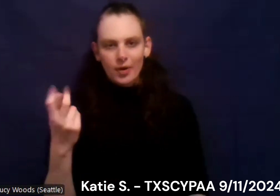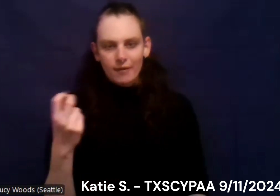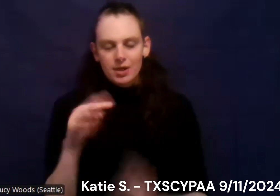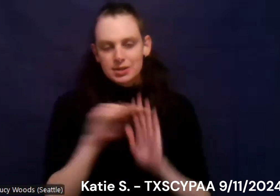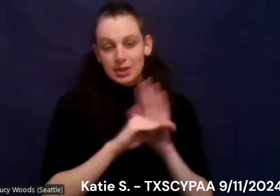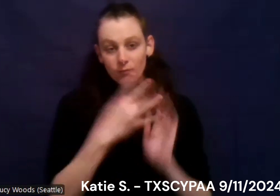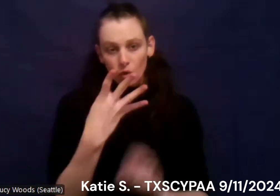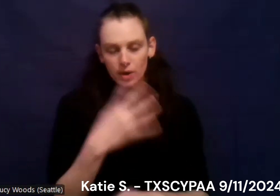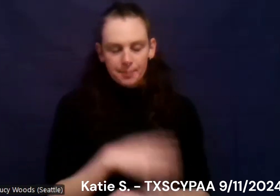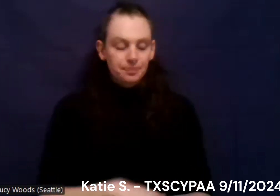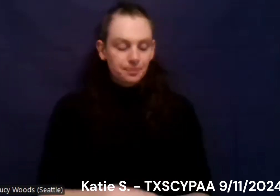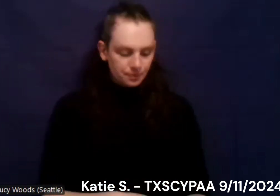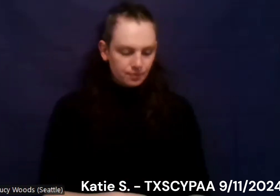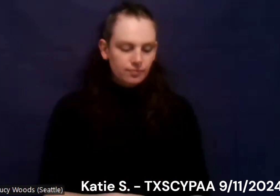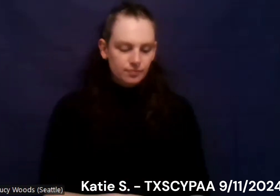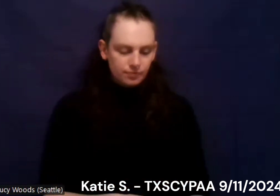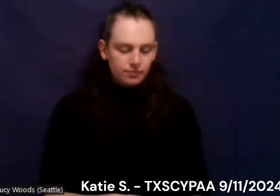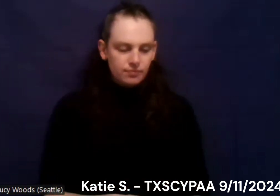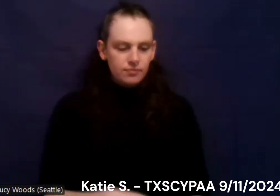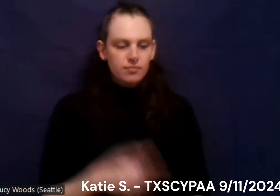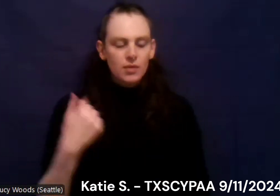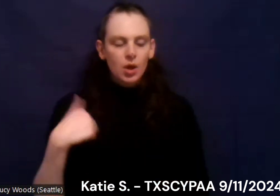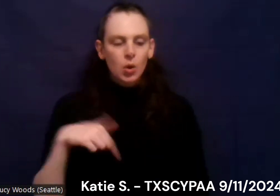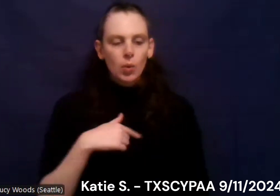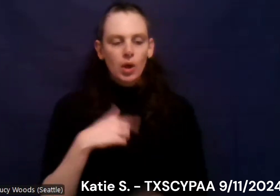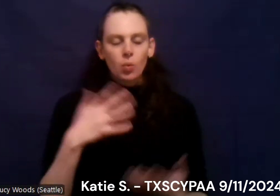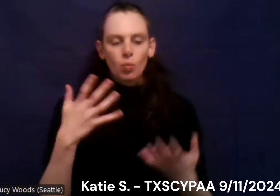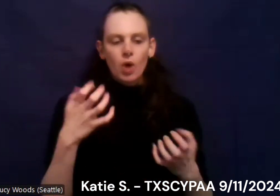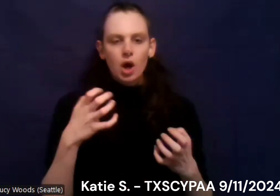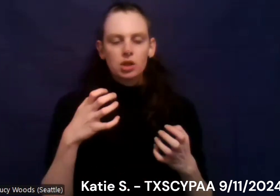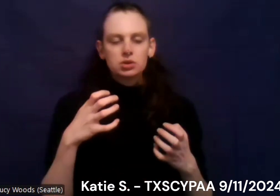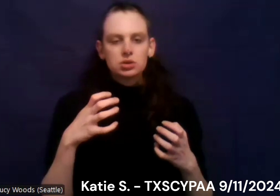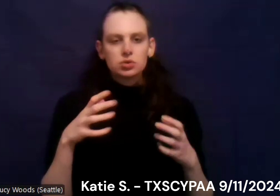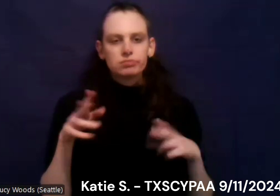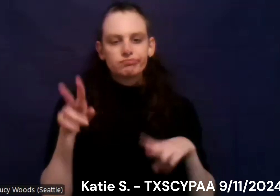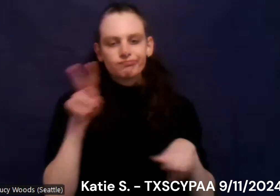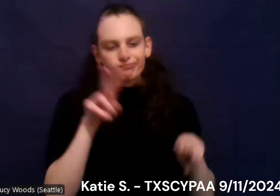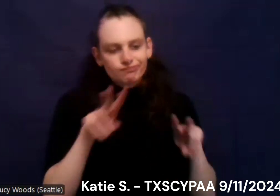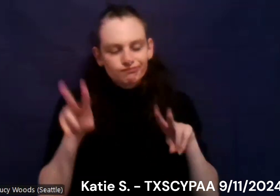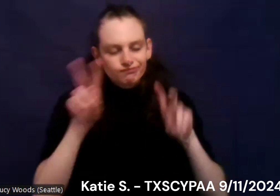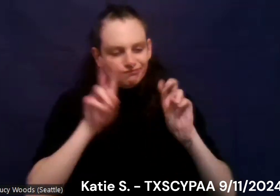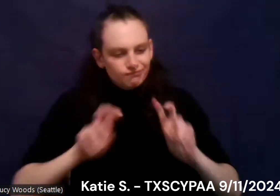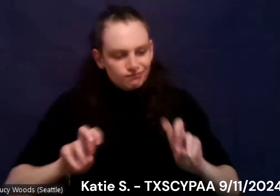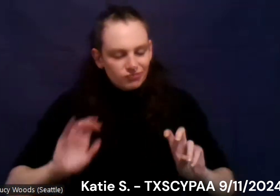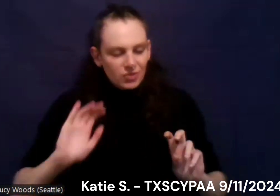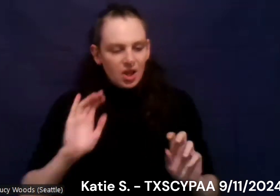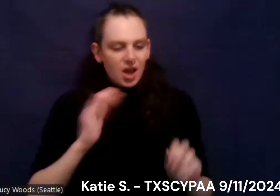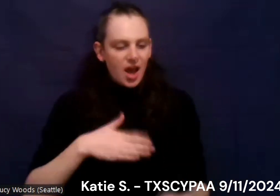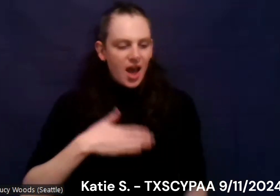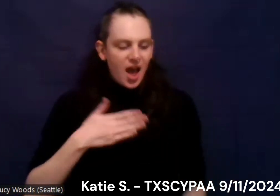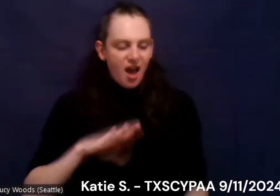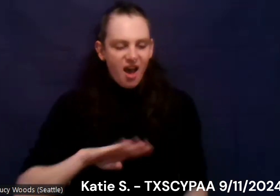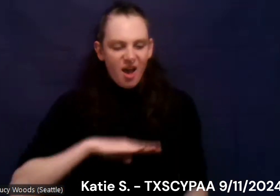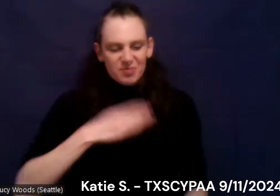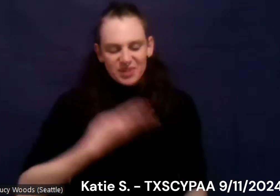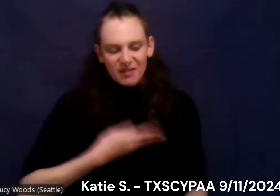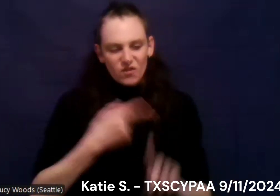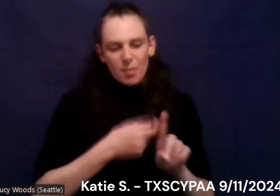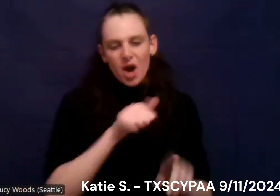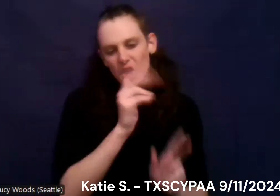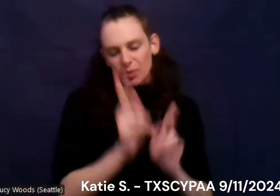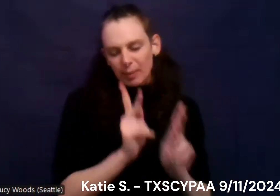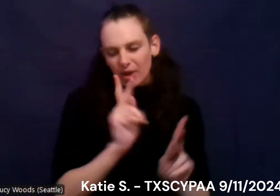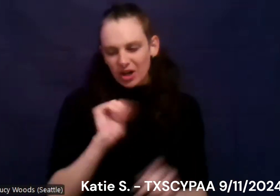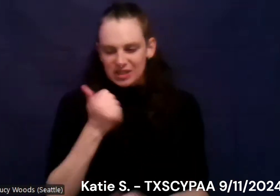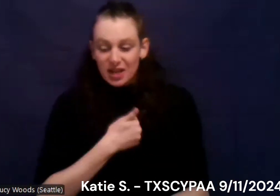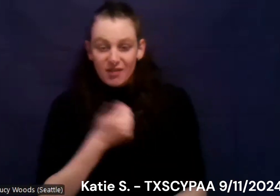says, we wish to look squarely in the unhappiness that has caused others and ourselves. By discovering what our emotional deformities